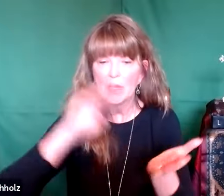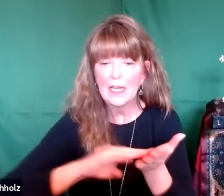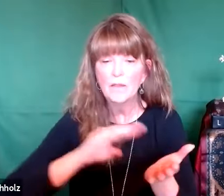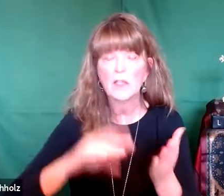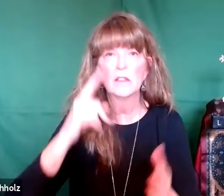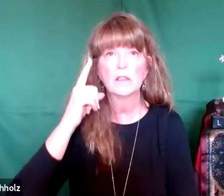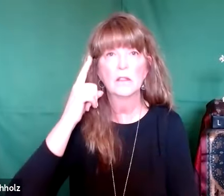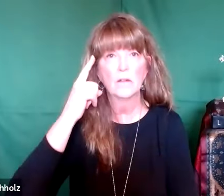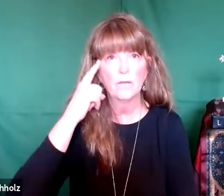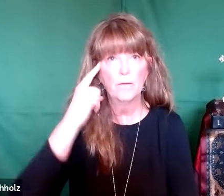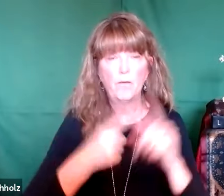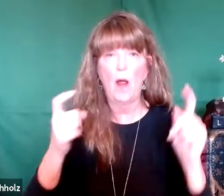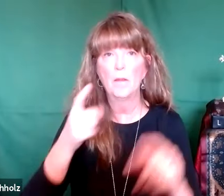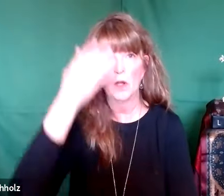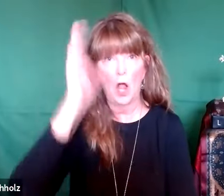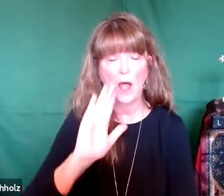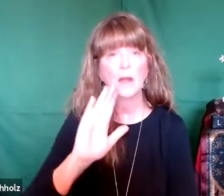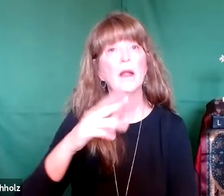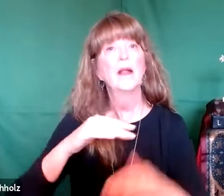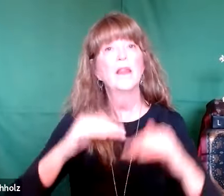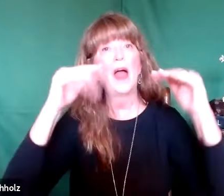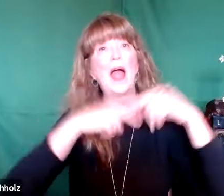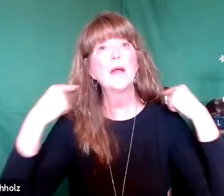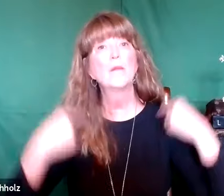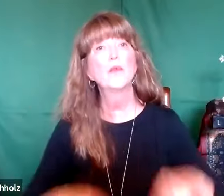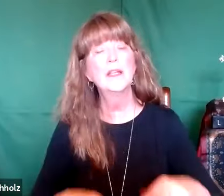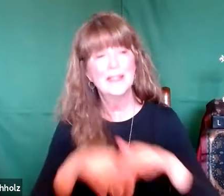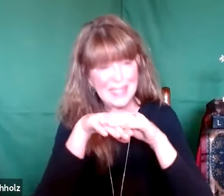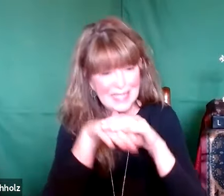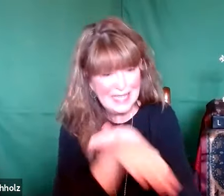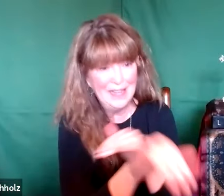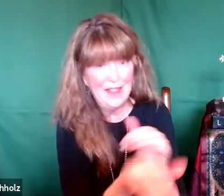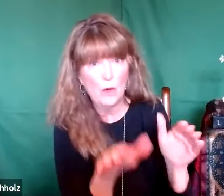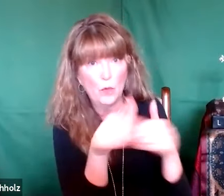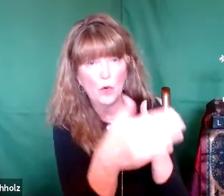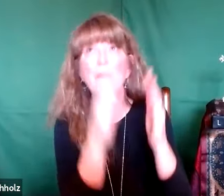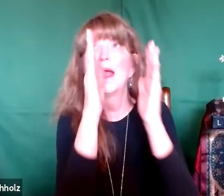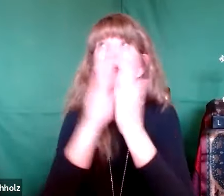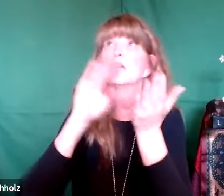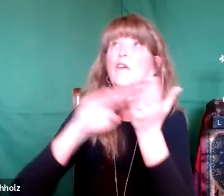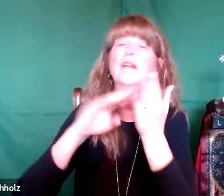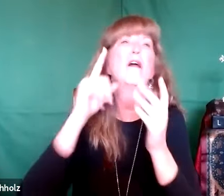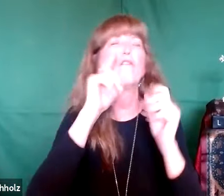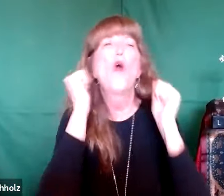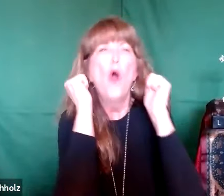day, that is the day that people ask forgiveness from God, and only the high priest can enter that